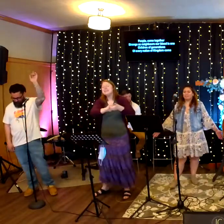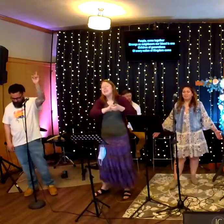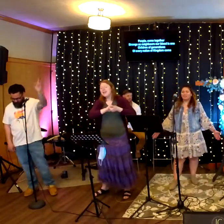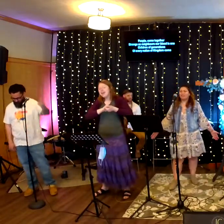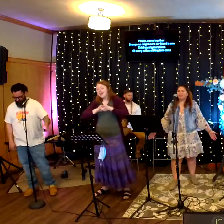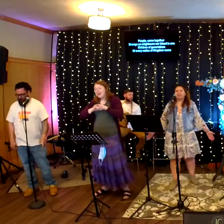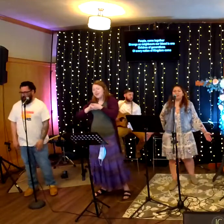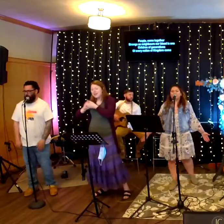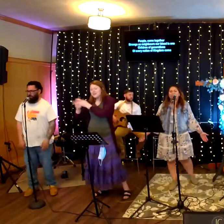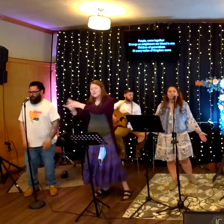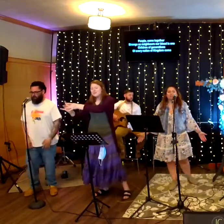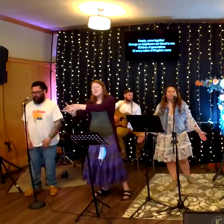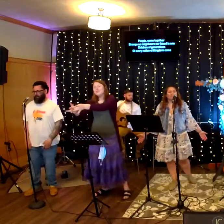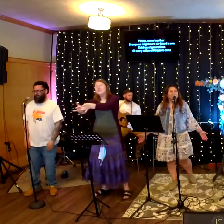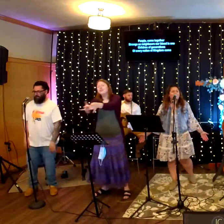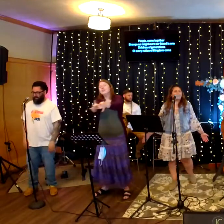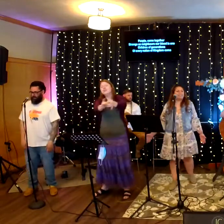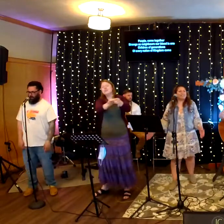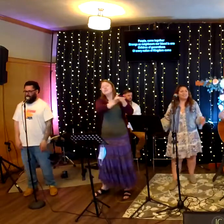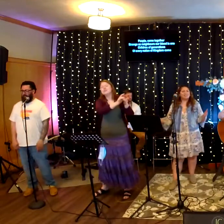come together.